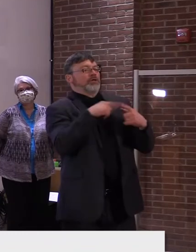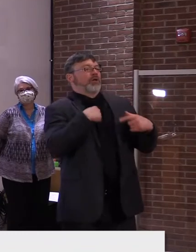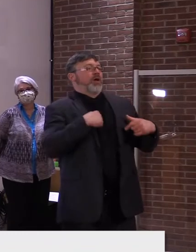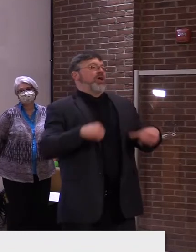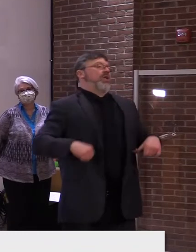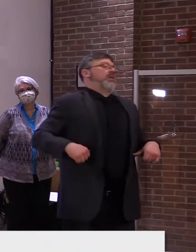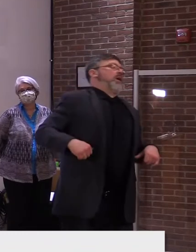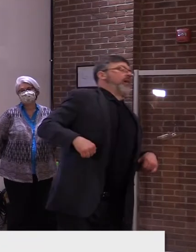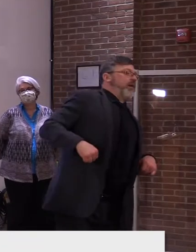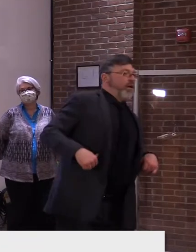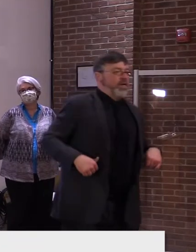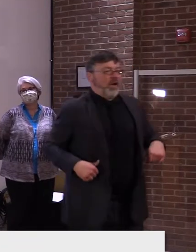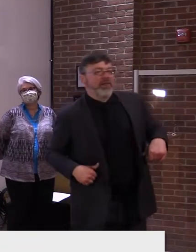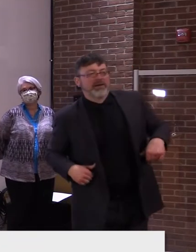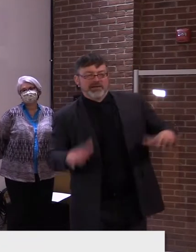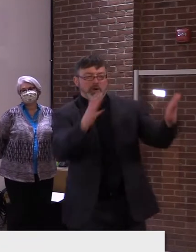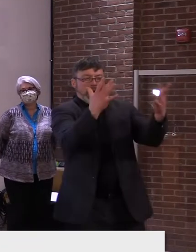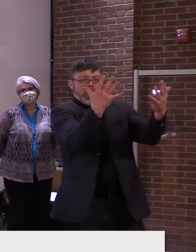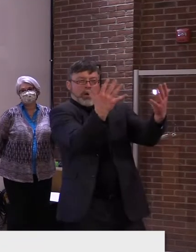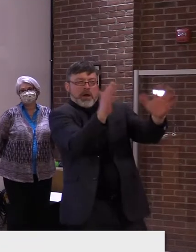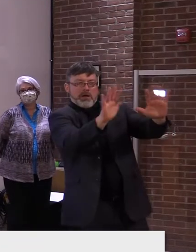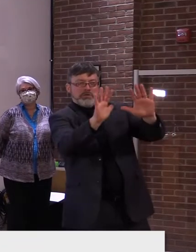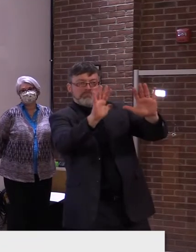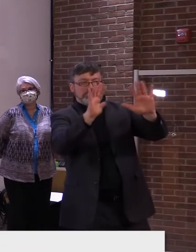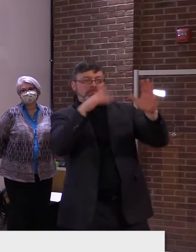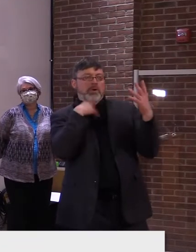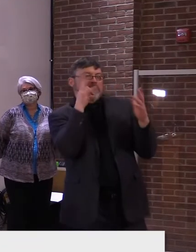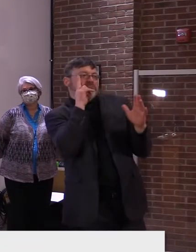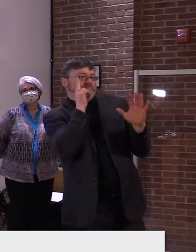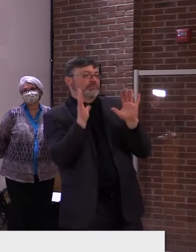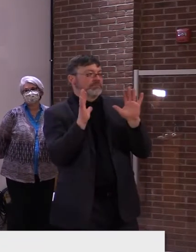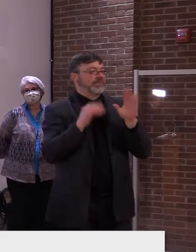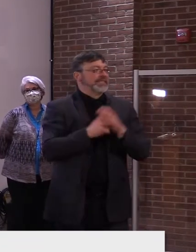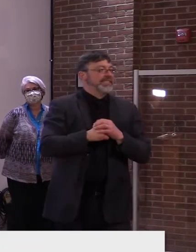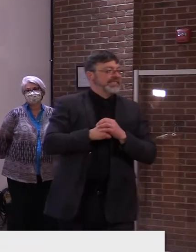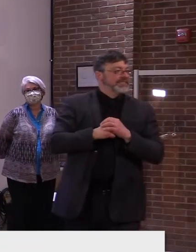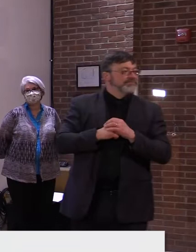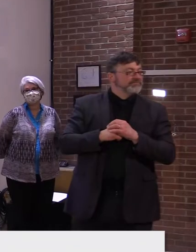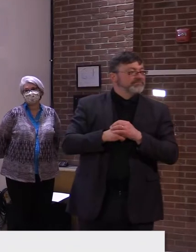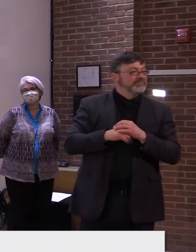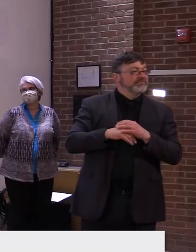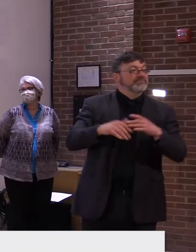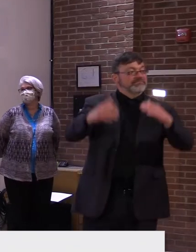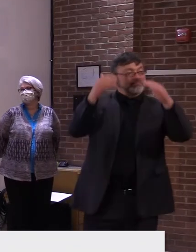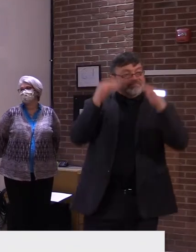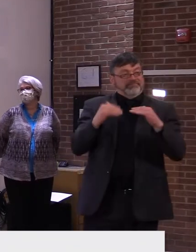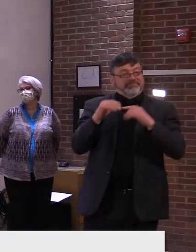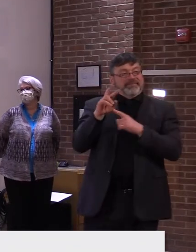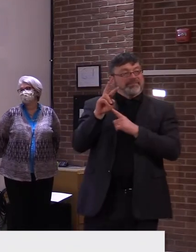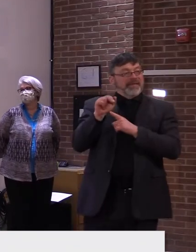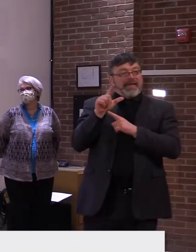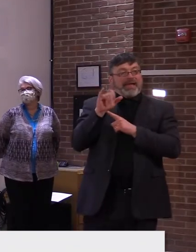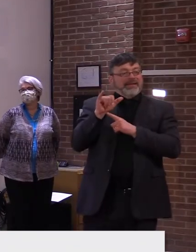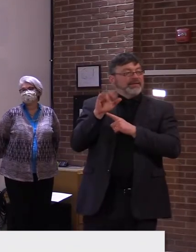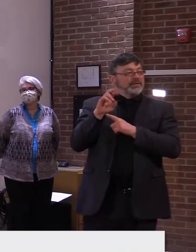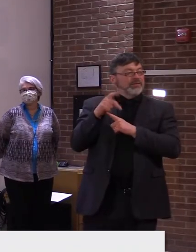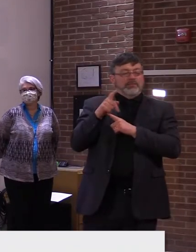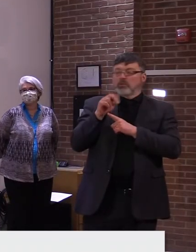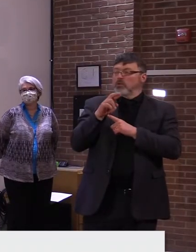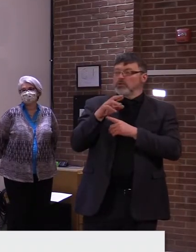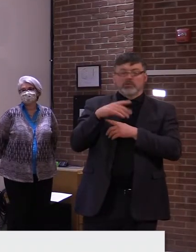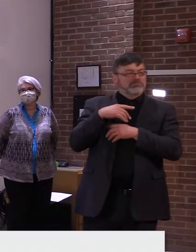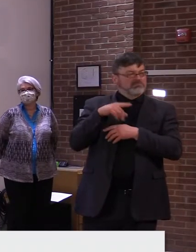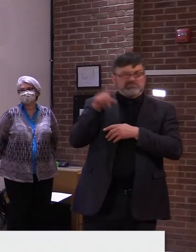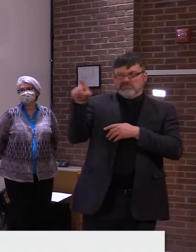Lisa, the Valley Reporter. Good morning. This question's for Dr. Levine, I believe. On Wednesday, the New York Times published an article